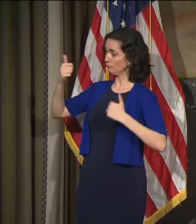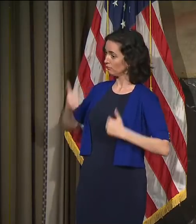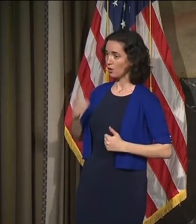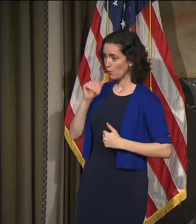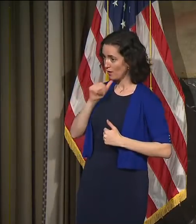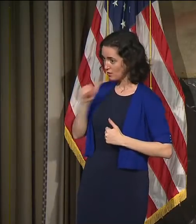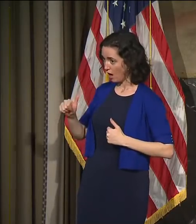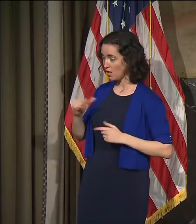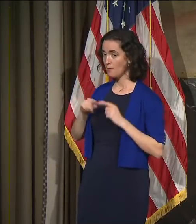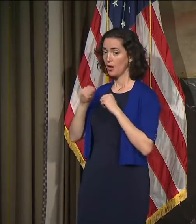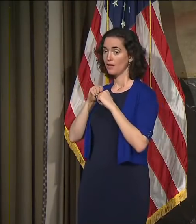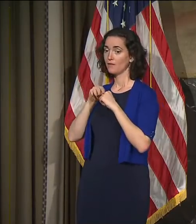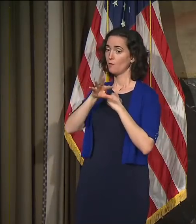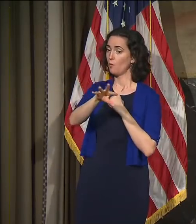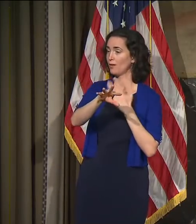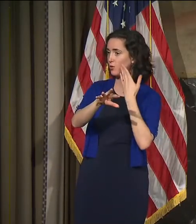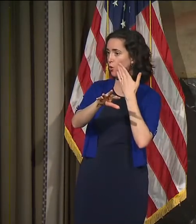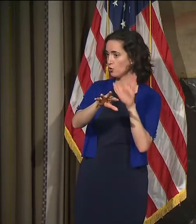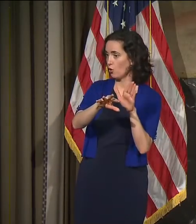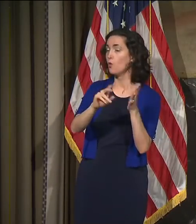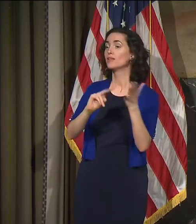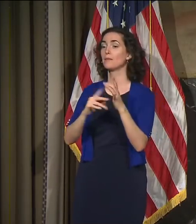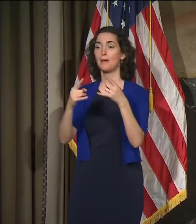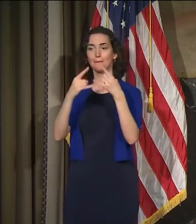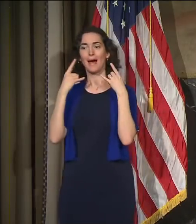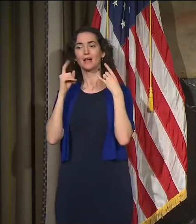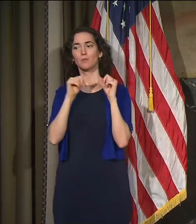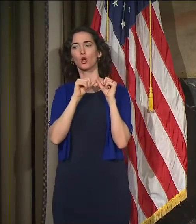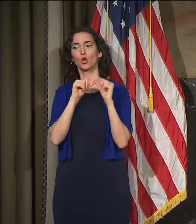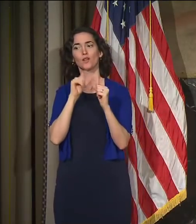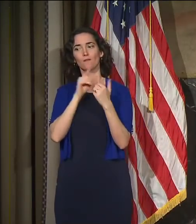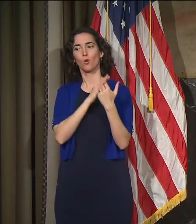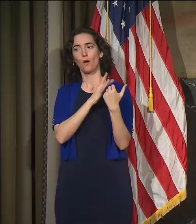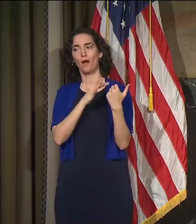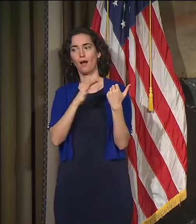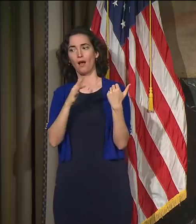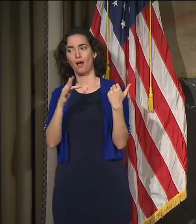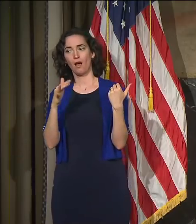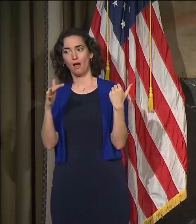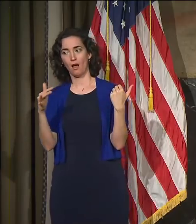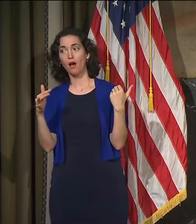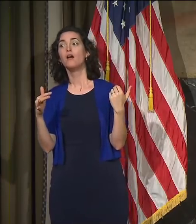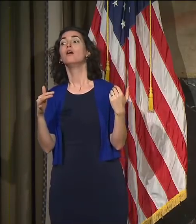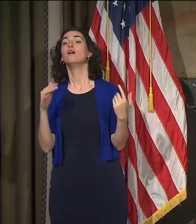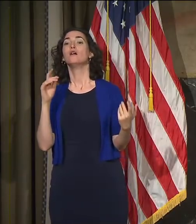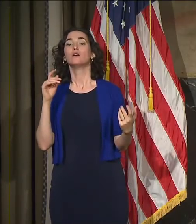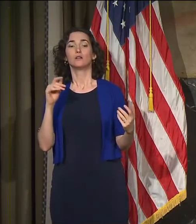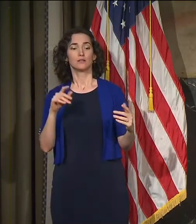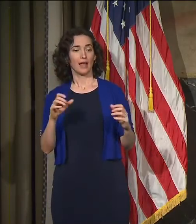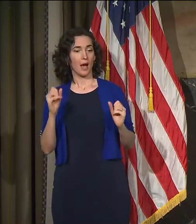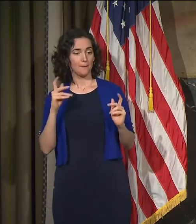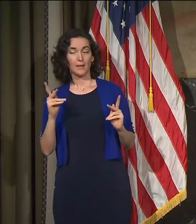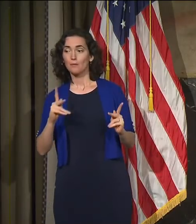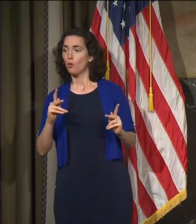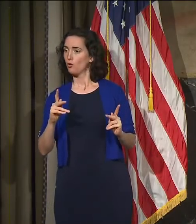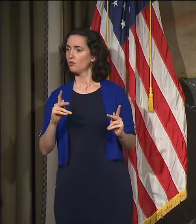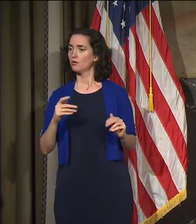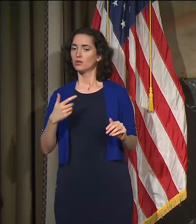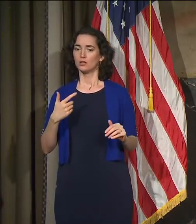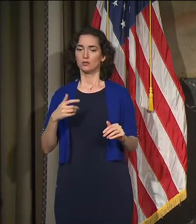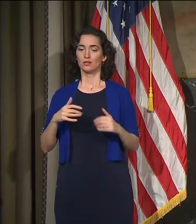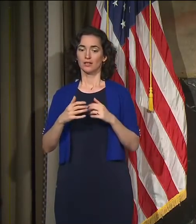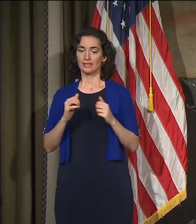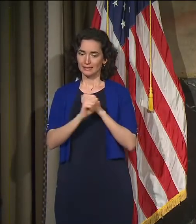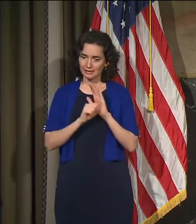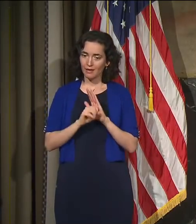have to leave the masks on, even after significant percentages of our population here in the state and around the country